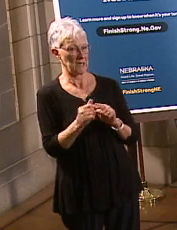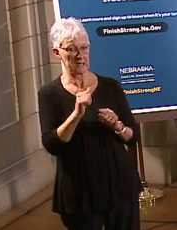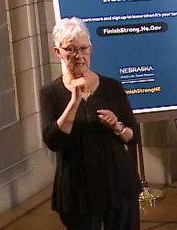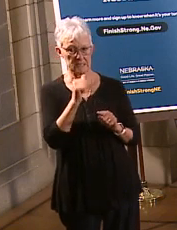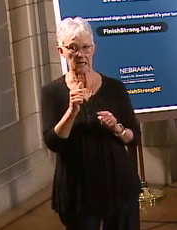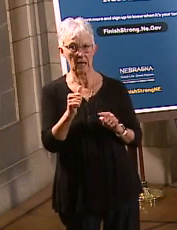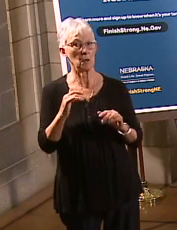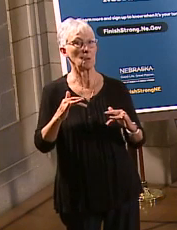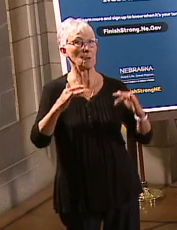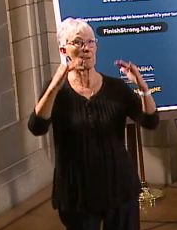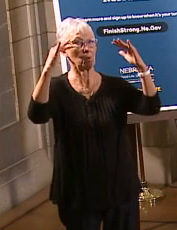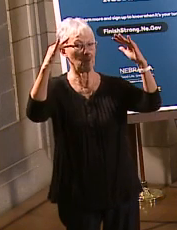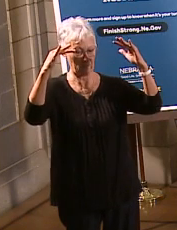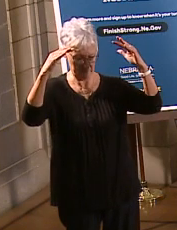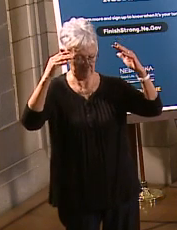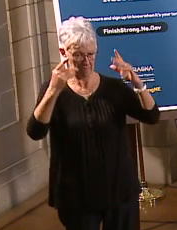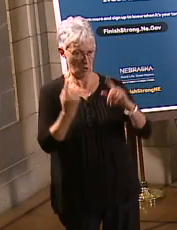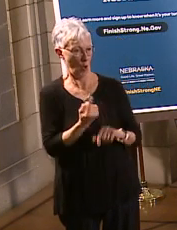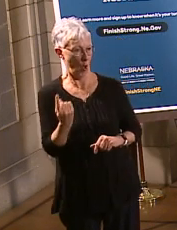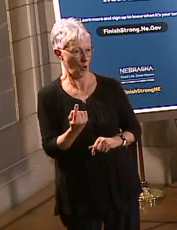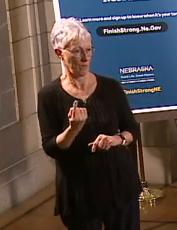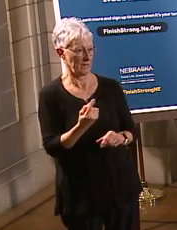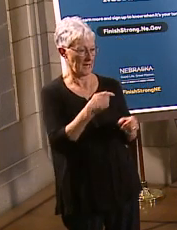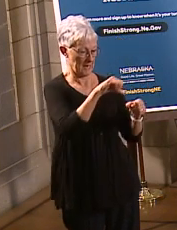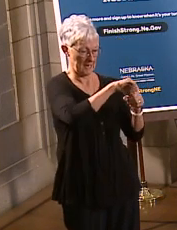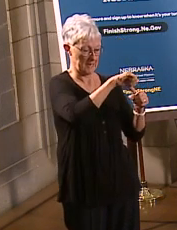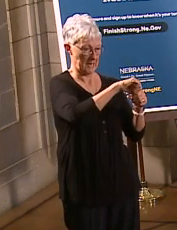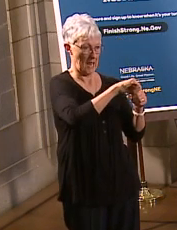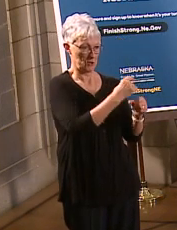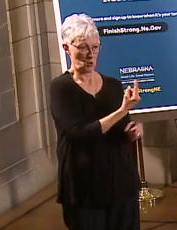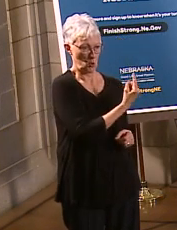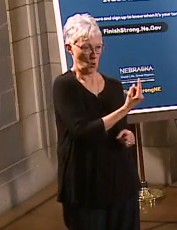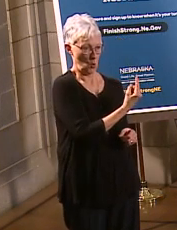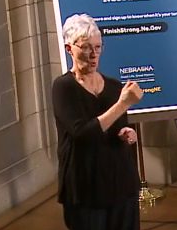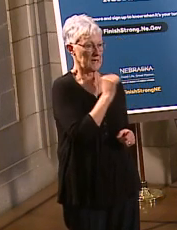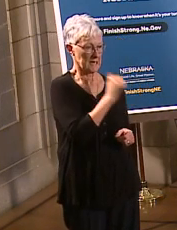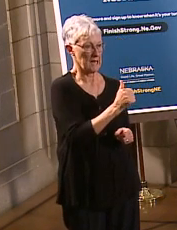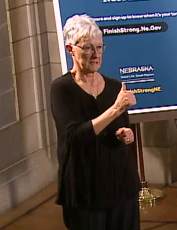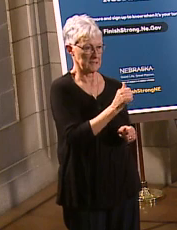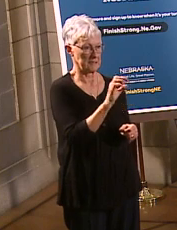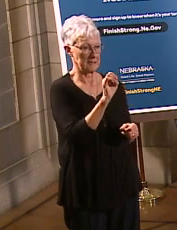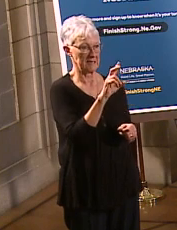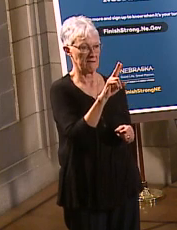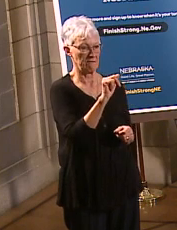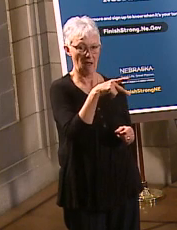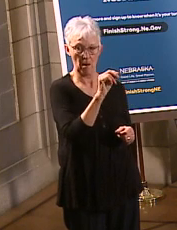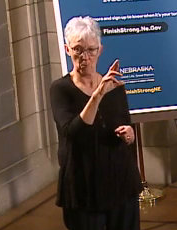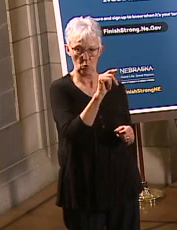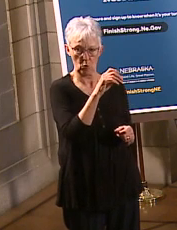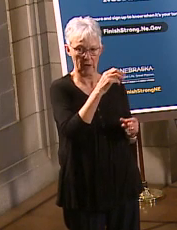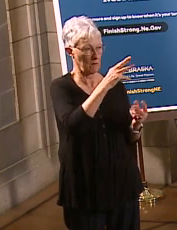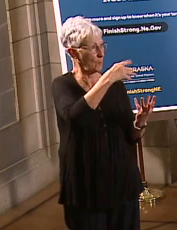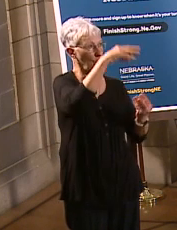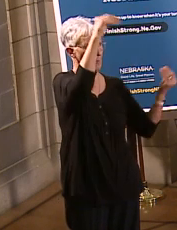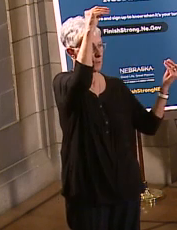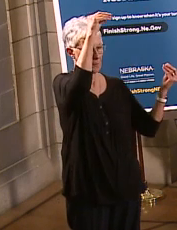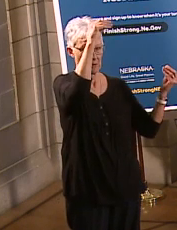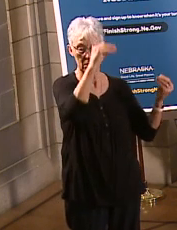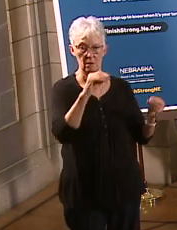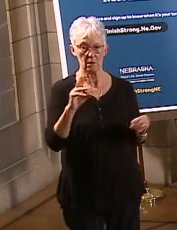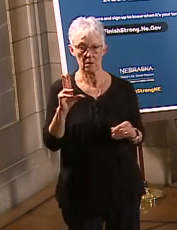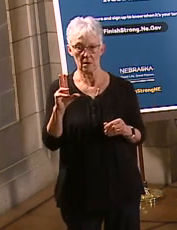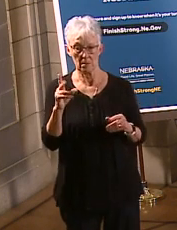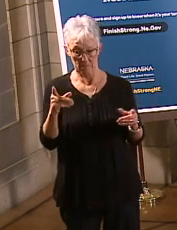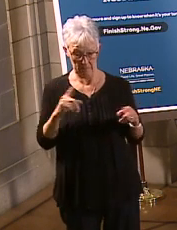very easily. Gasoline by itself does not evaporate very easily. But when you put the two components together, then it does start. But the